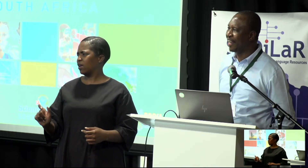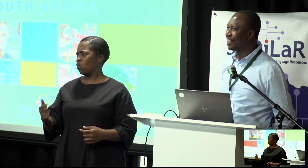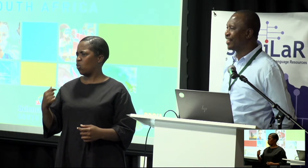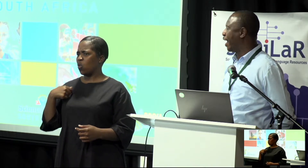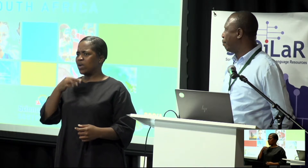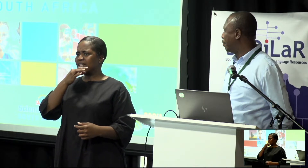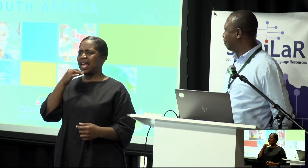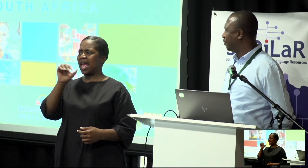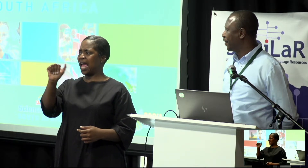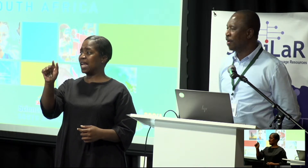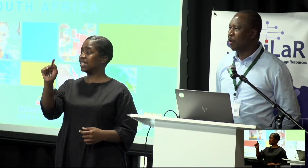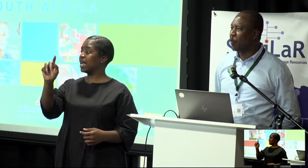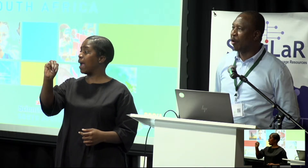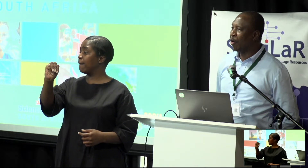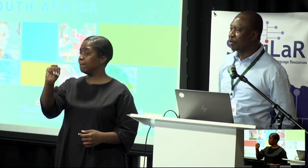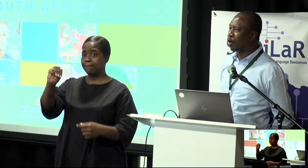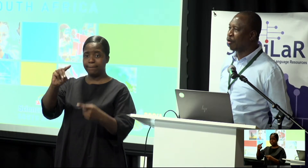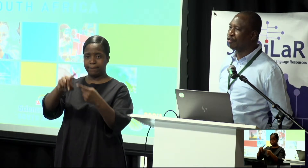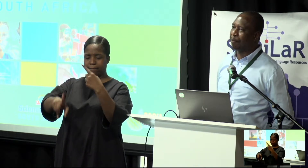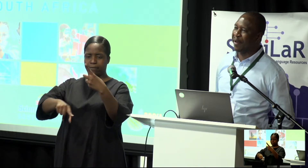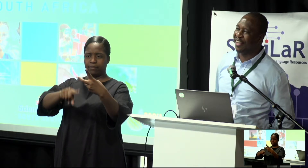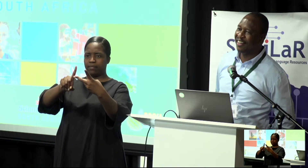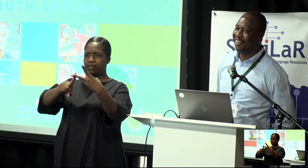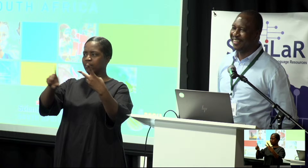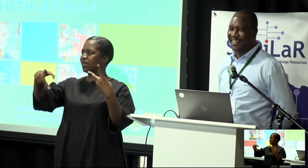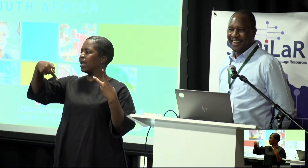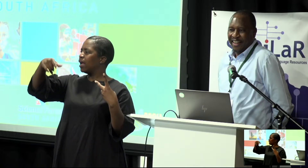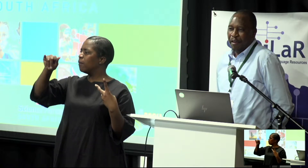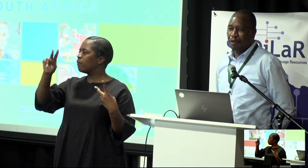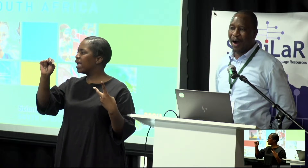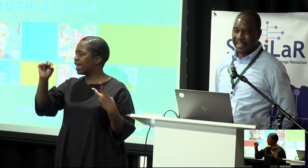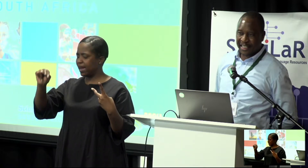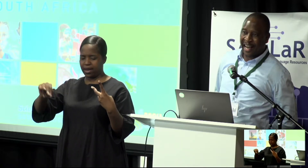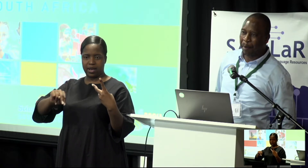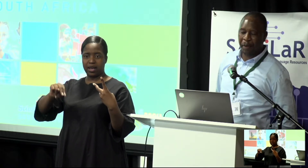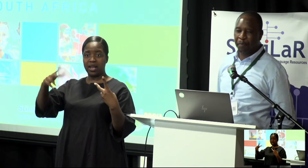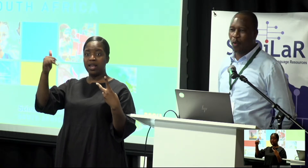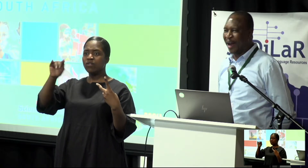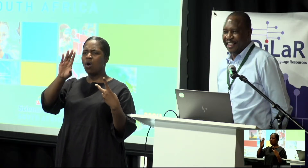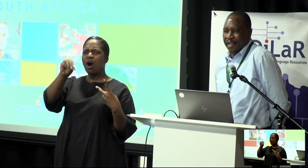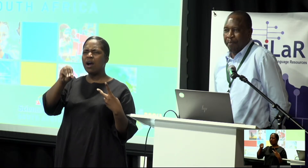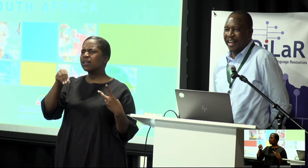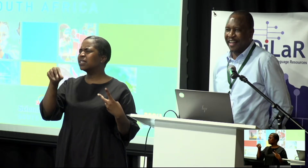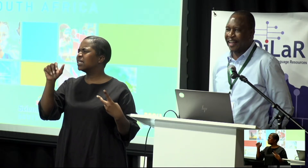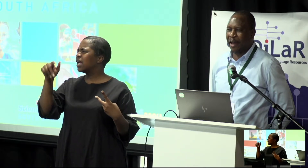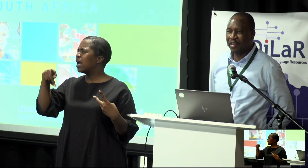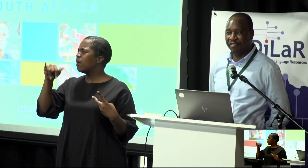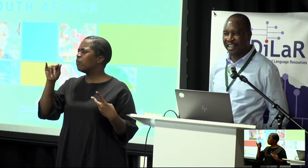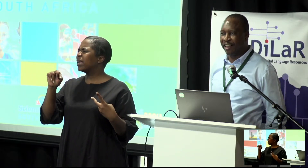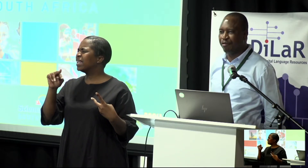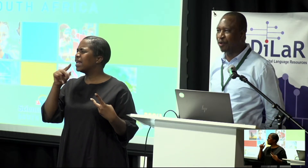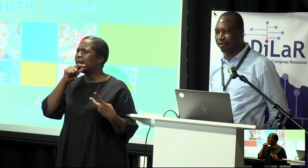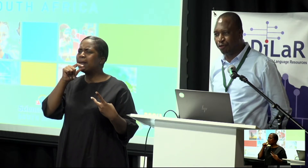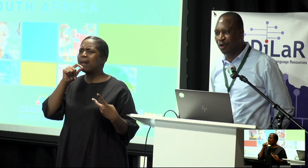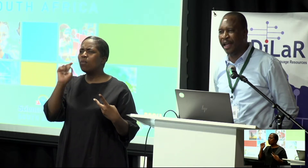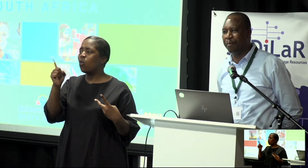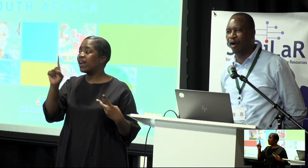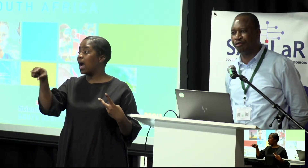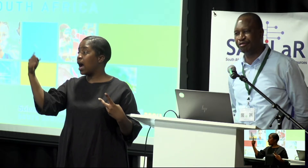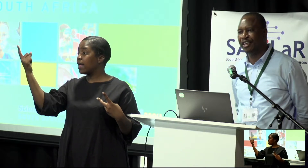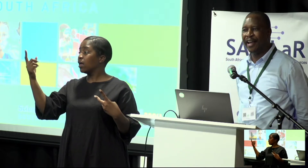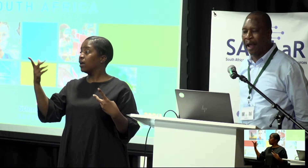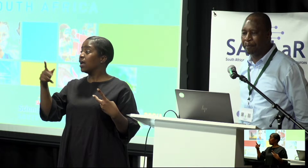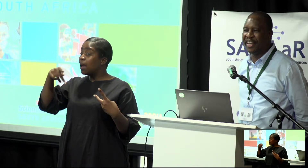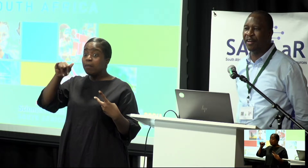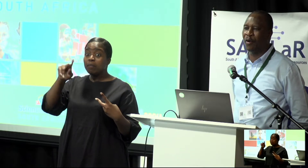talk of an ATM, we all talk of a PIN. If you ask other people what is a PIN, they cannot even give you the full